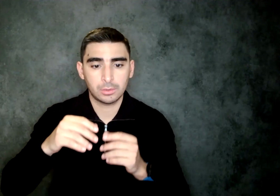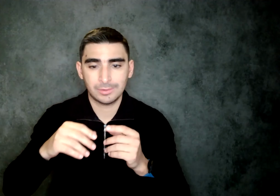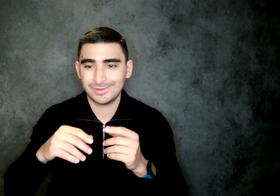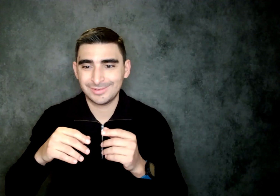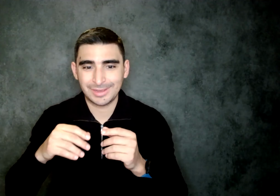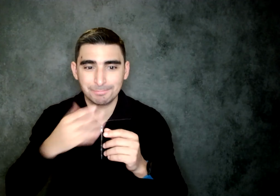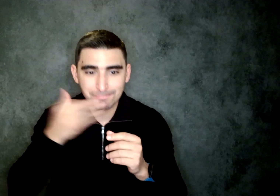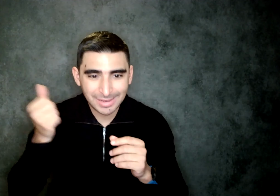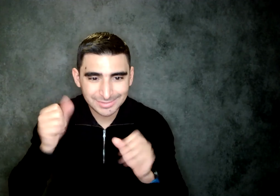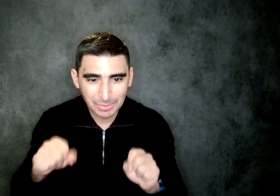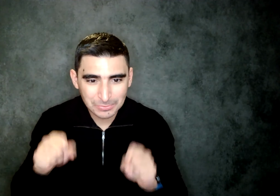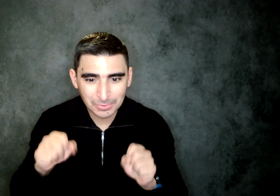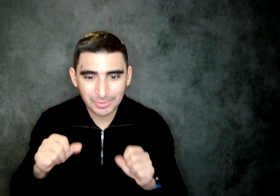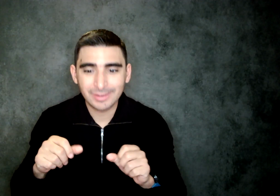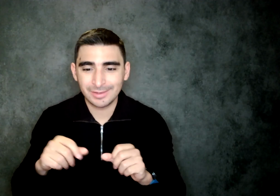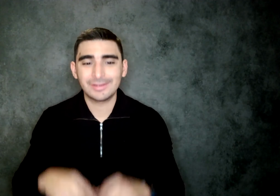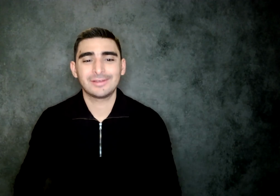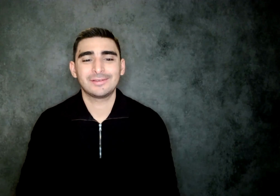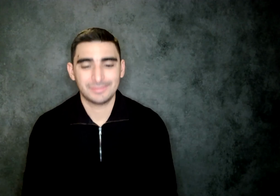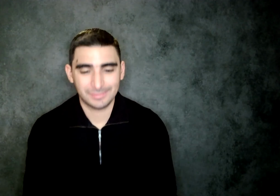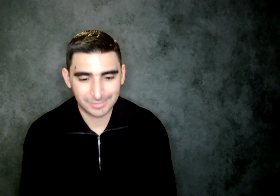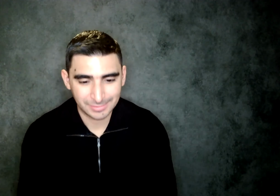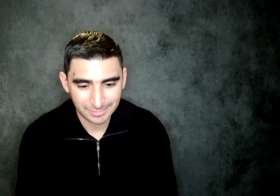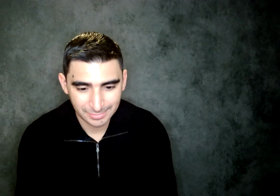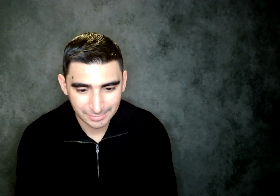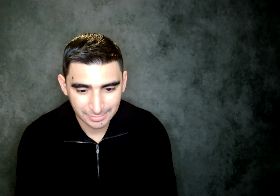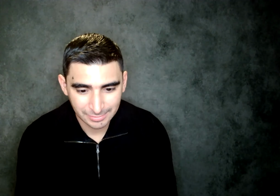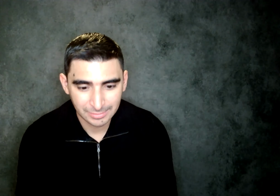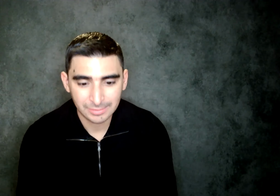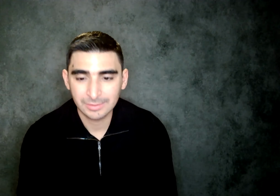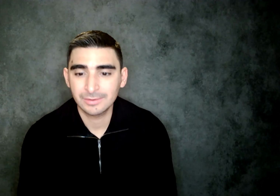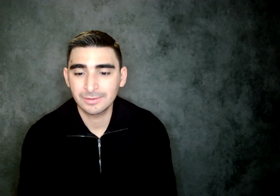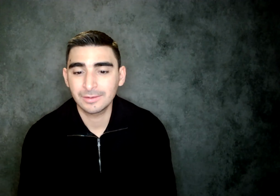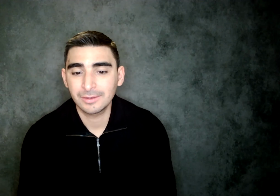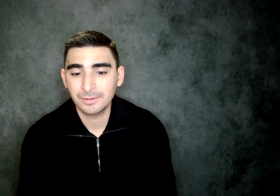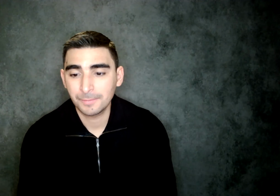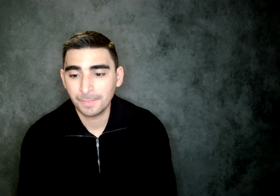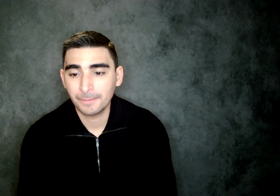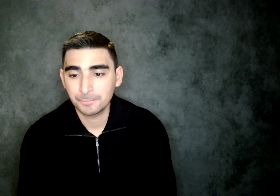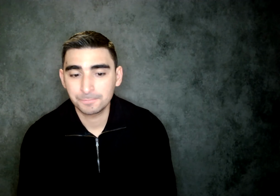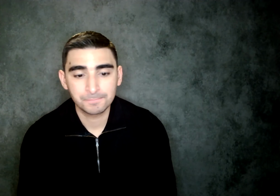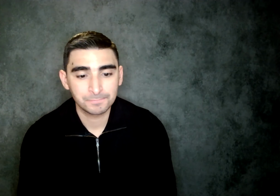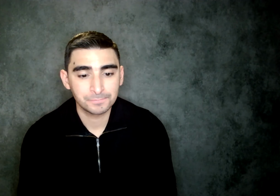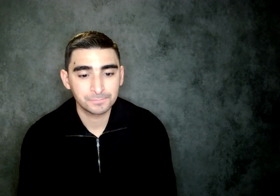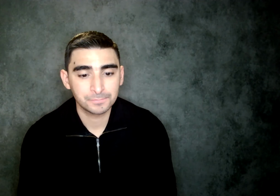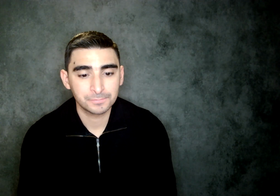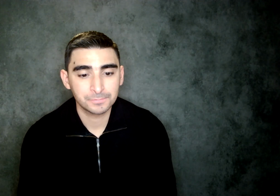can. La doctora Liz está Absolutely. tomando apuntes lo más bien que puede.